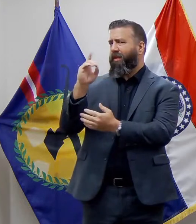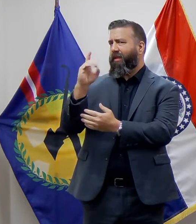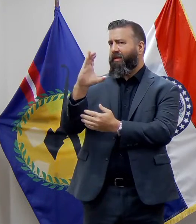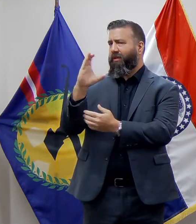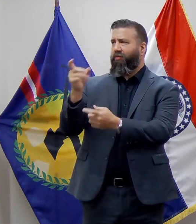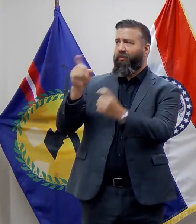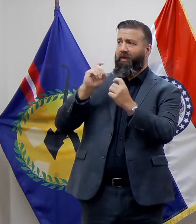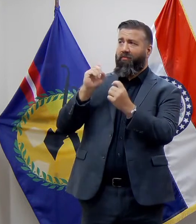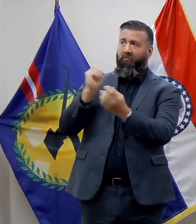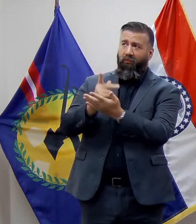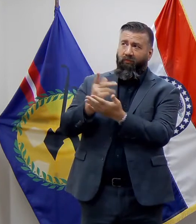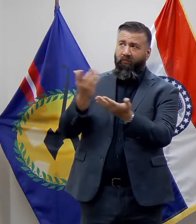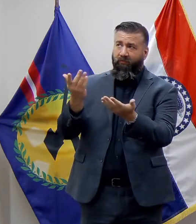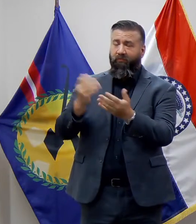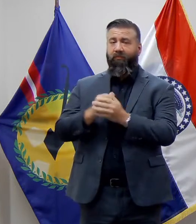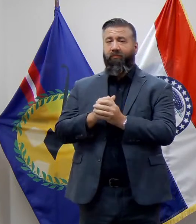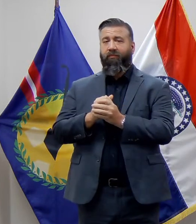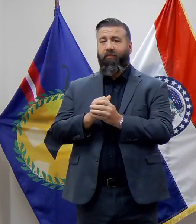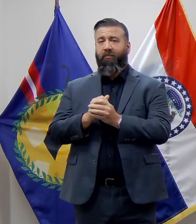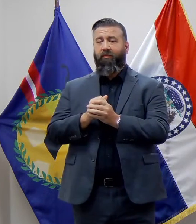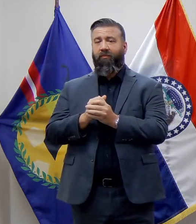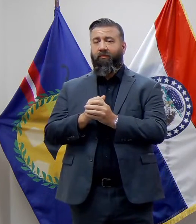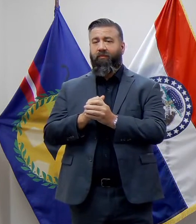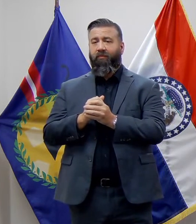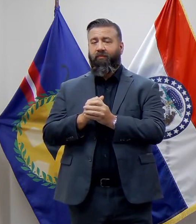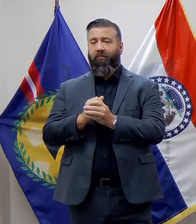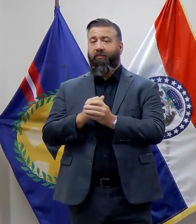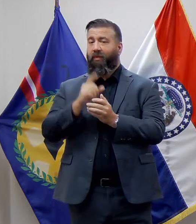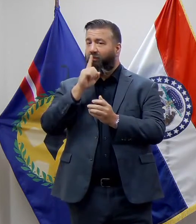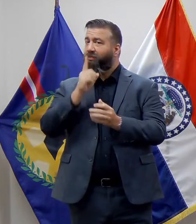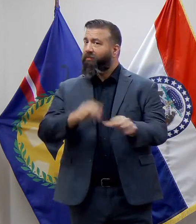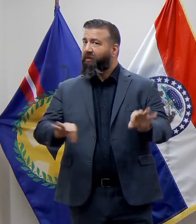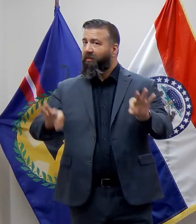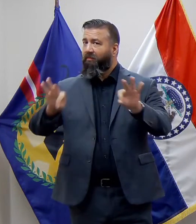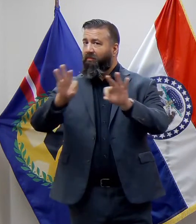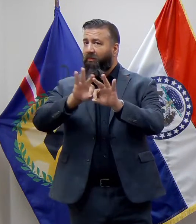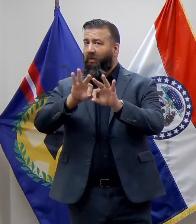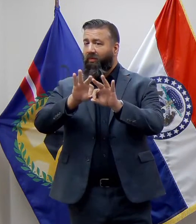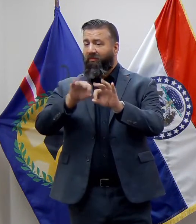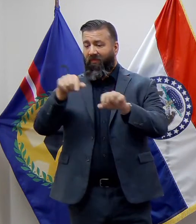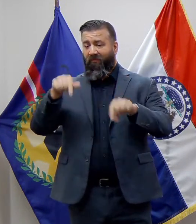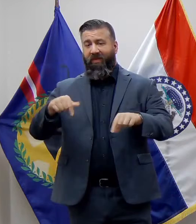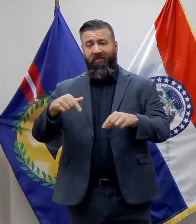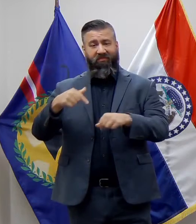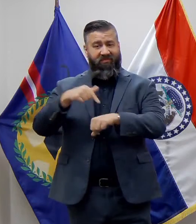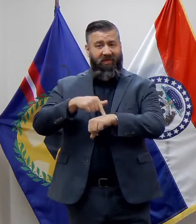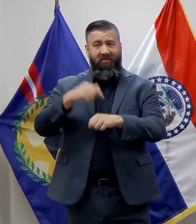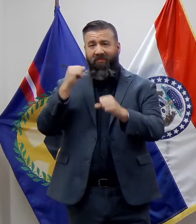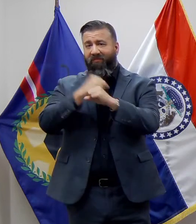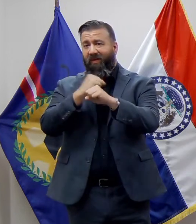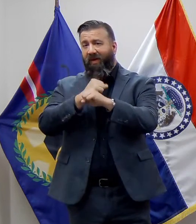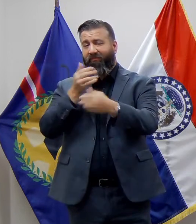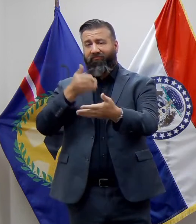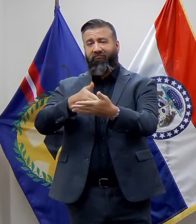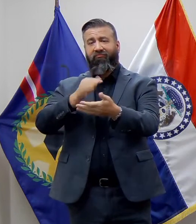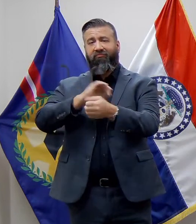so. It's hard to overstate the importance of this milestone in the fight against the deadly virus.